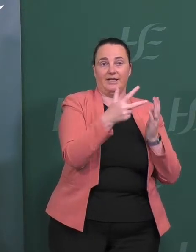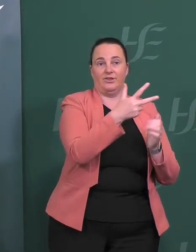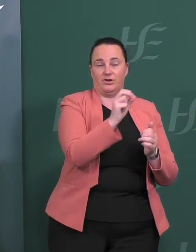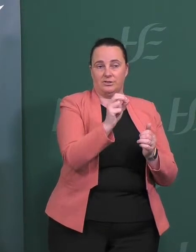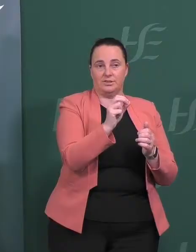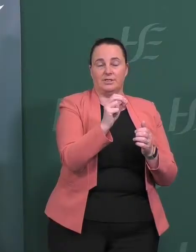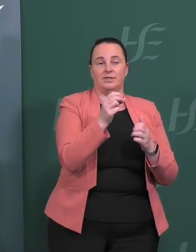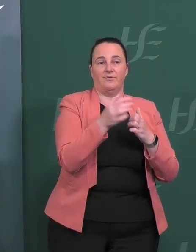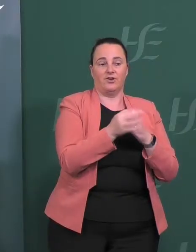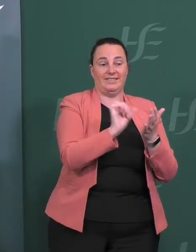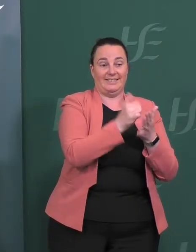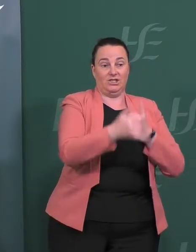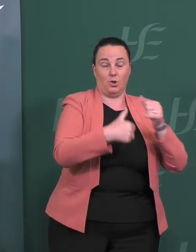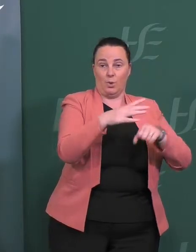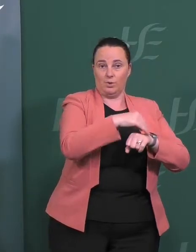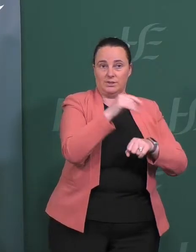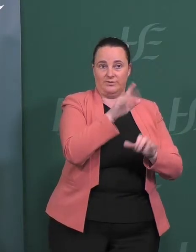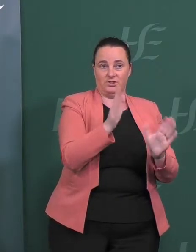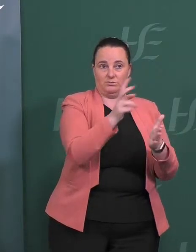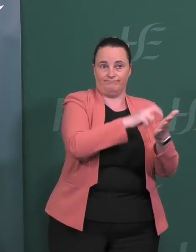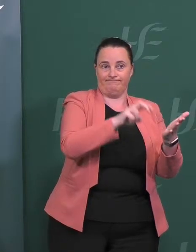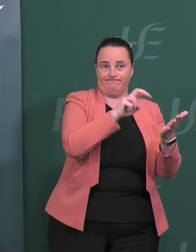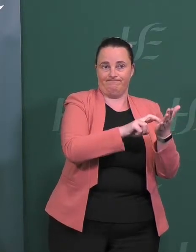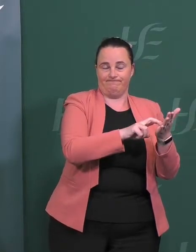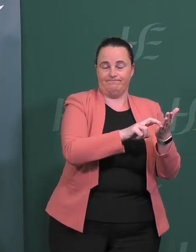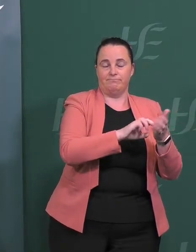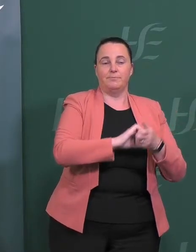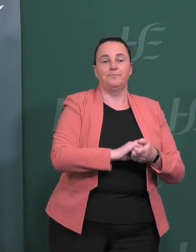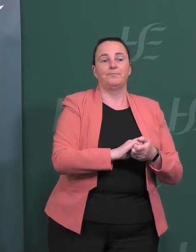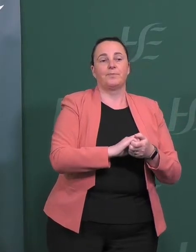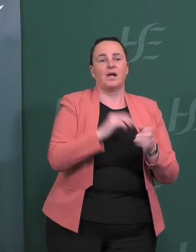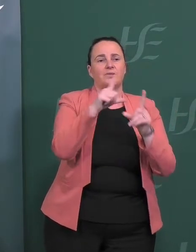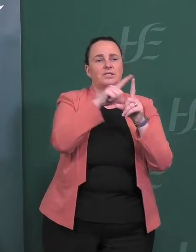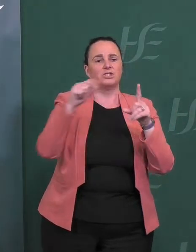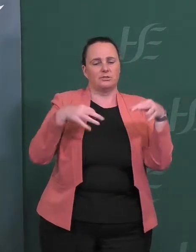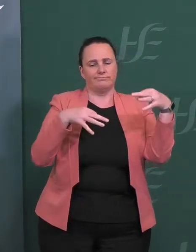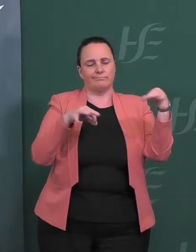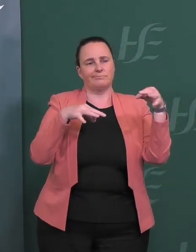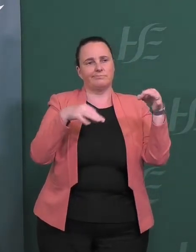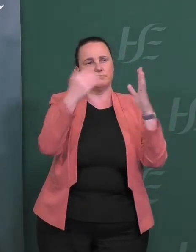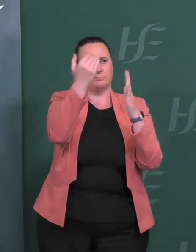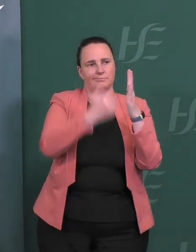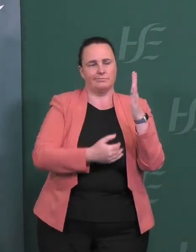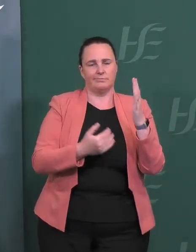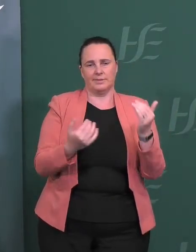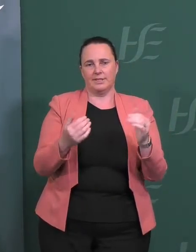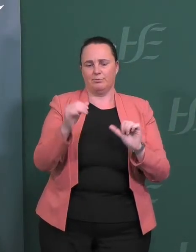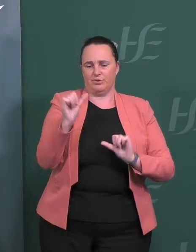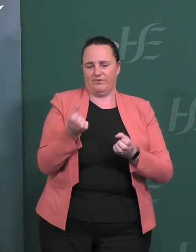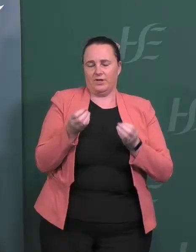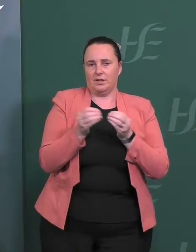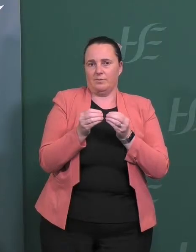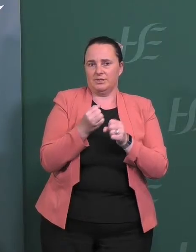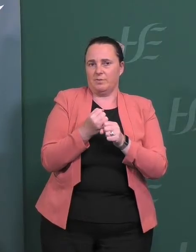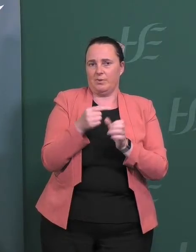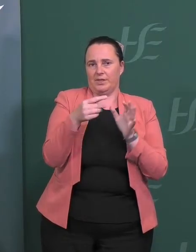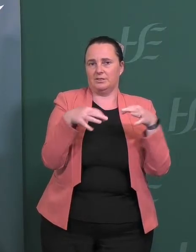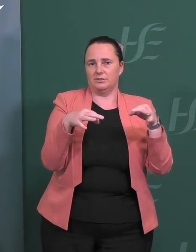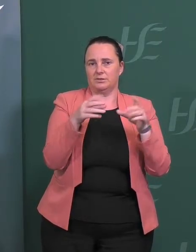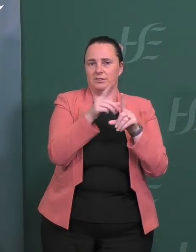22,830 of the 16-year-olds. Just on the digital cert, I just want to make a few very brief comments on this.